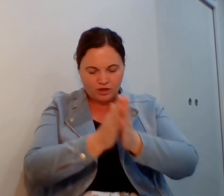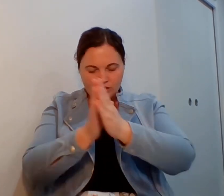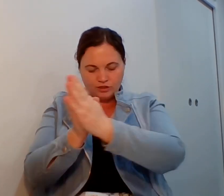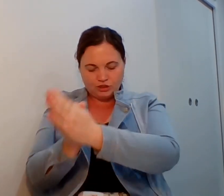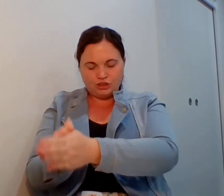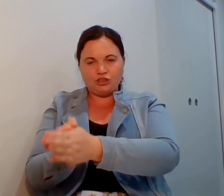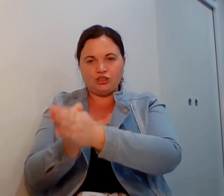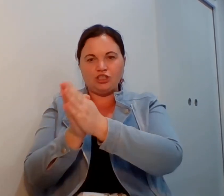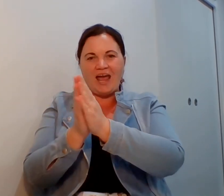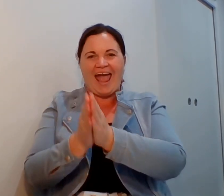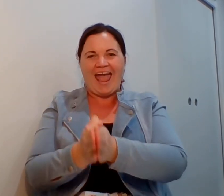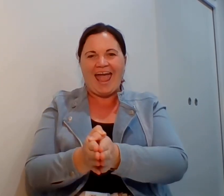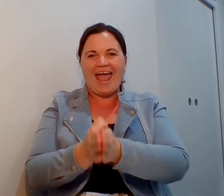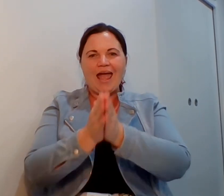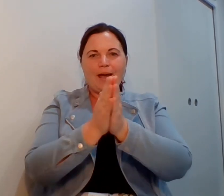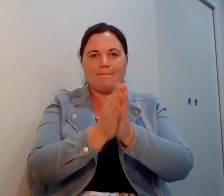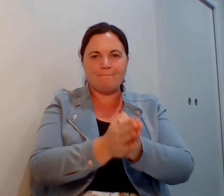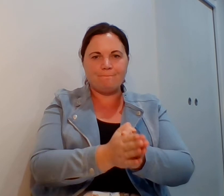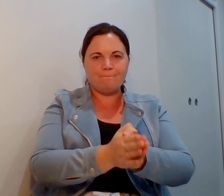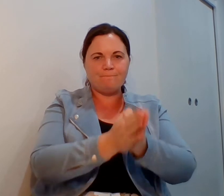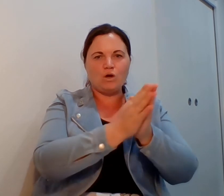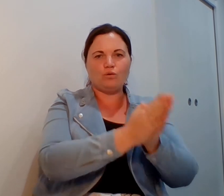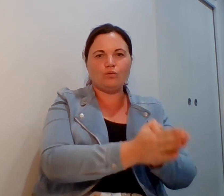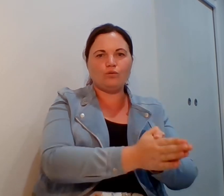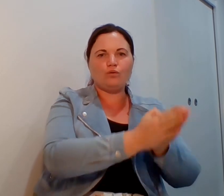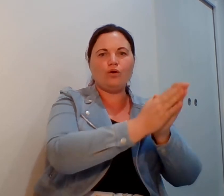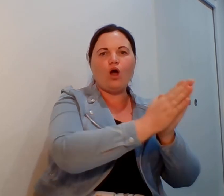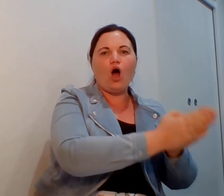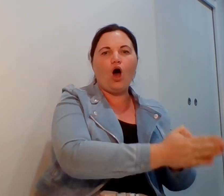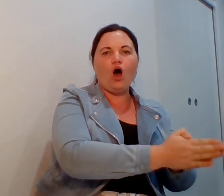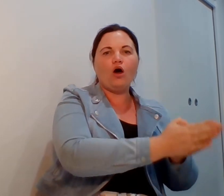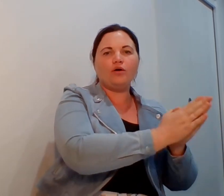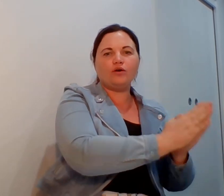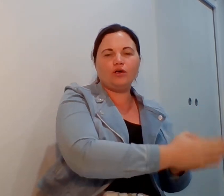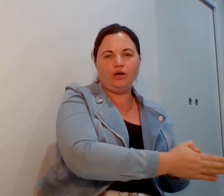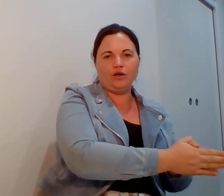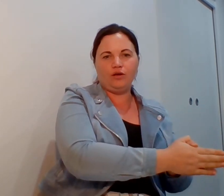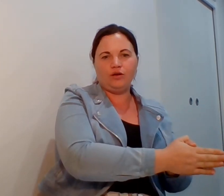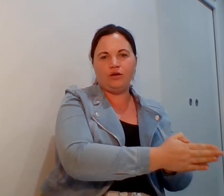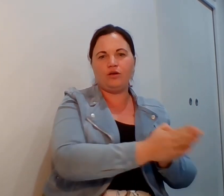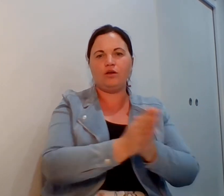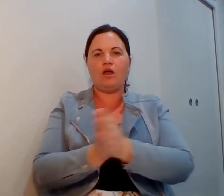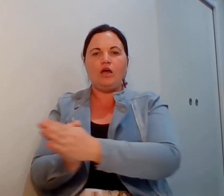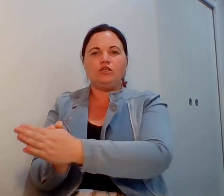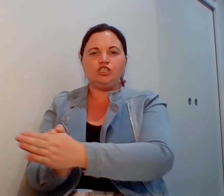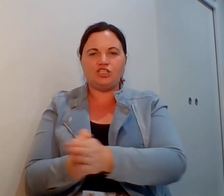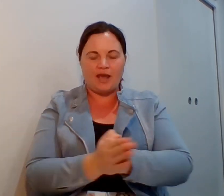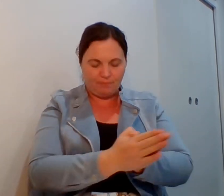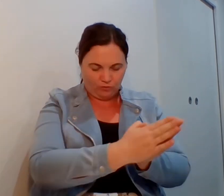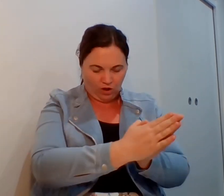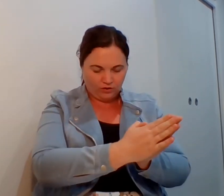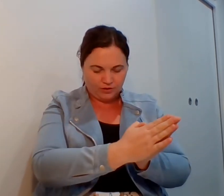SH, E, M, R, O, K. SHEMROCK.